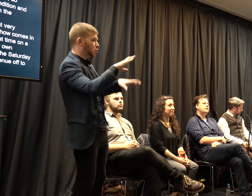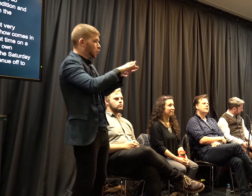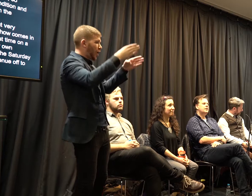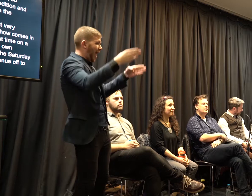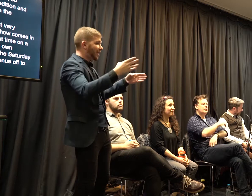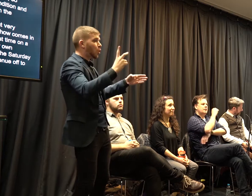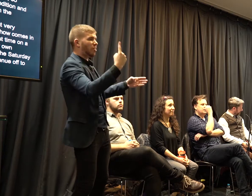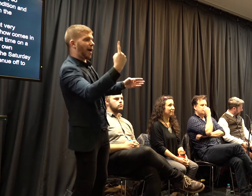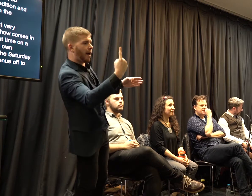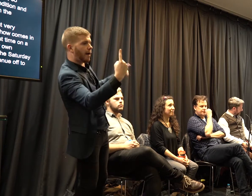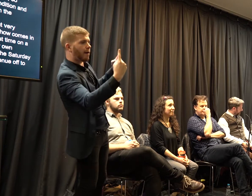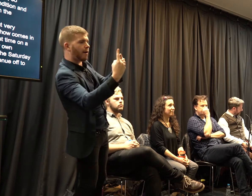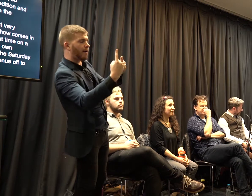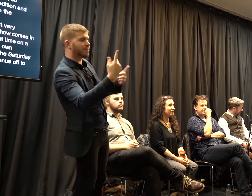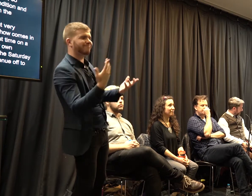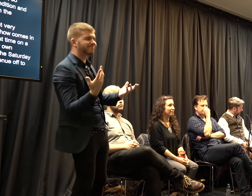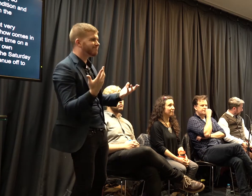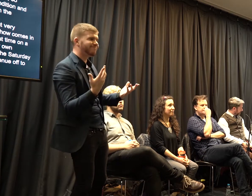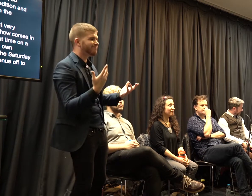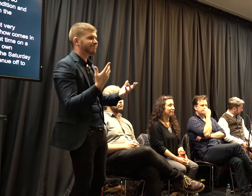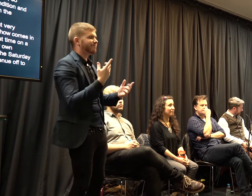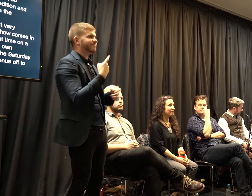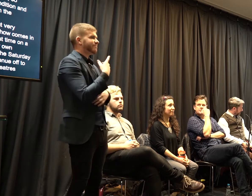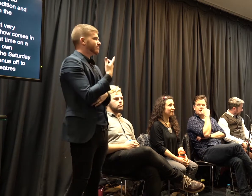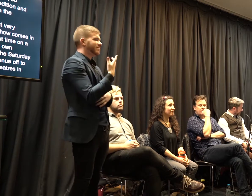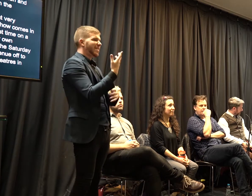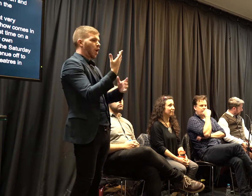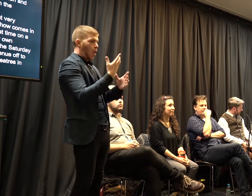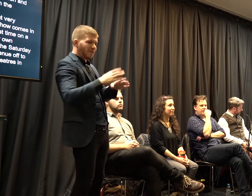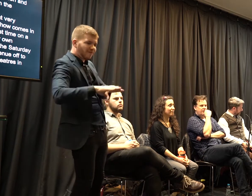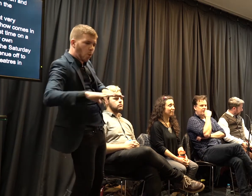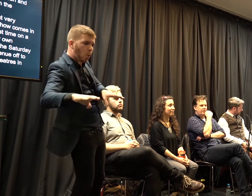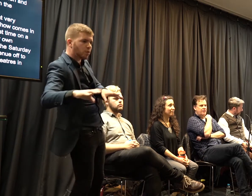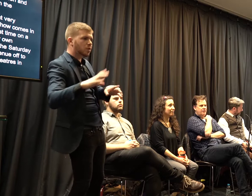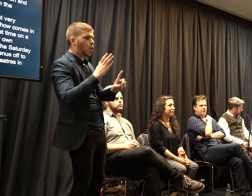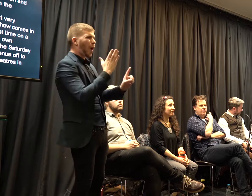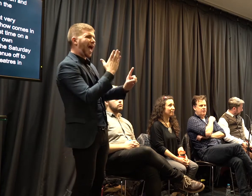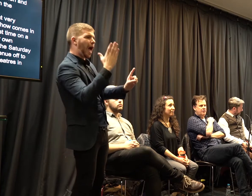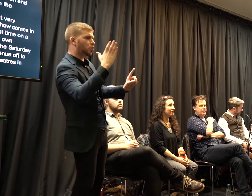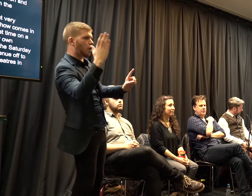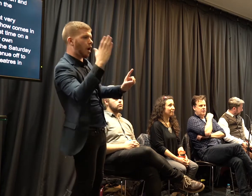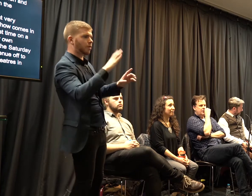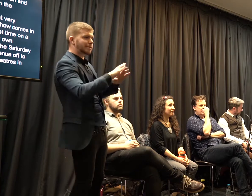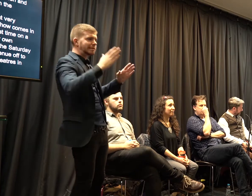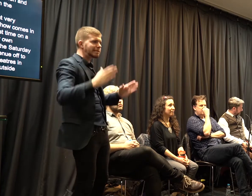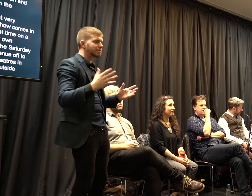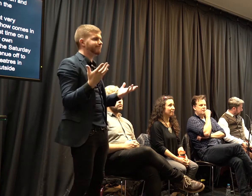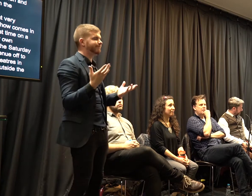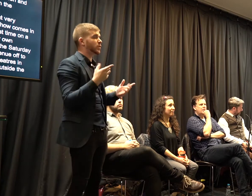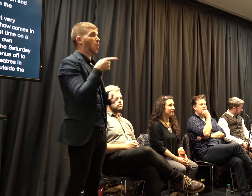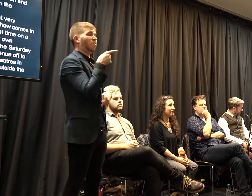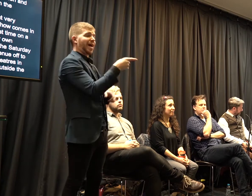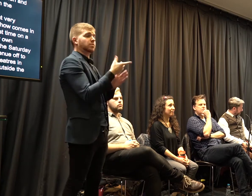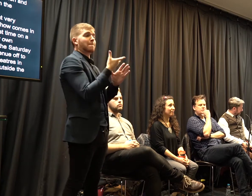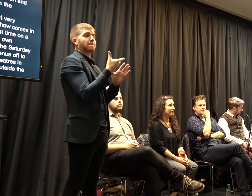in theatres in Scotland, either on the auditorium floor or outside the proscenium arch. So this is a very particular